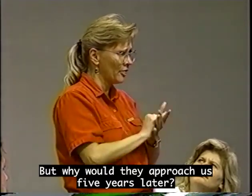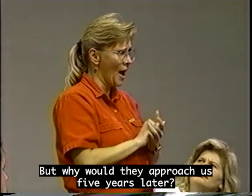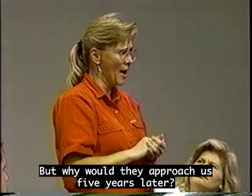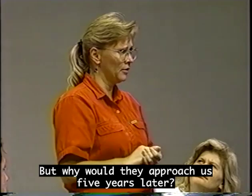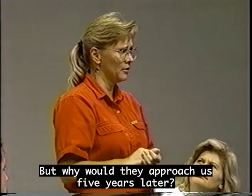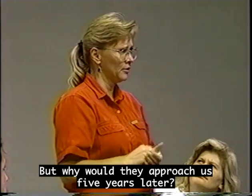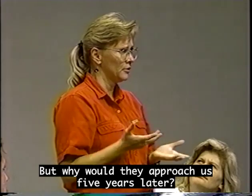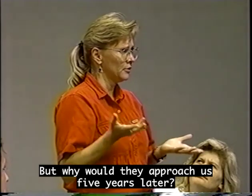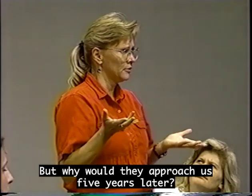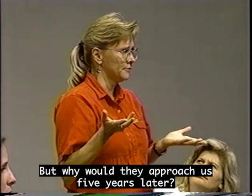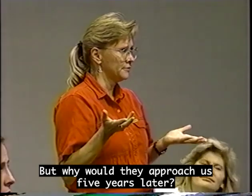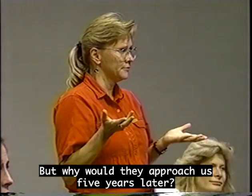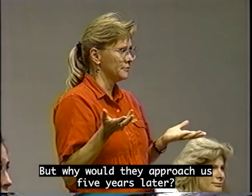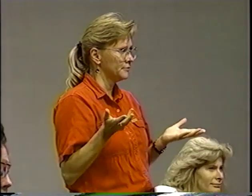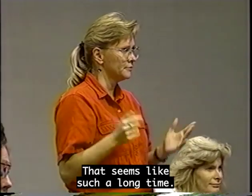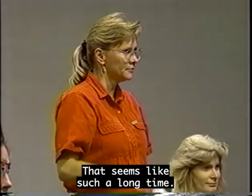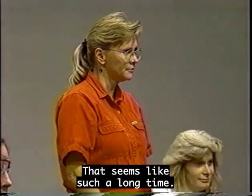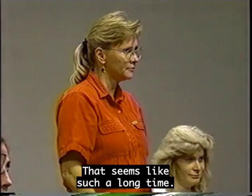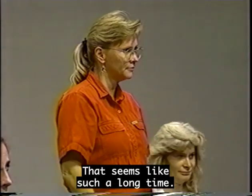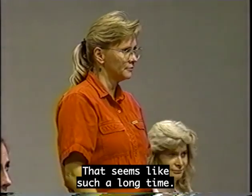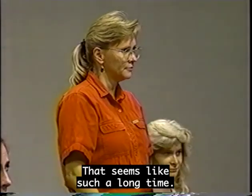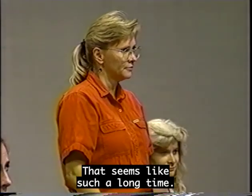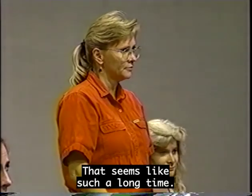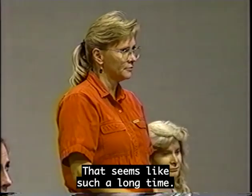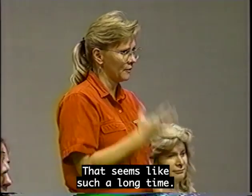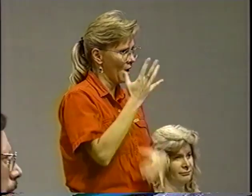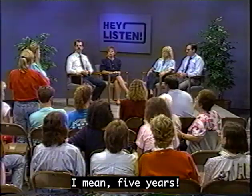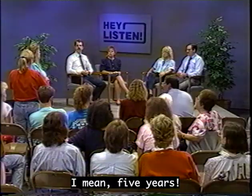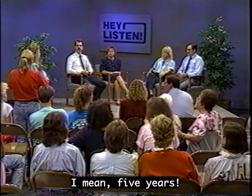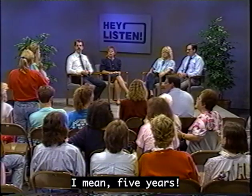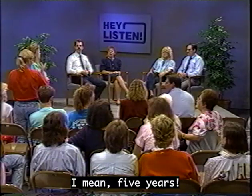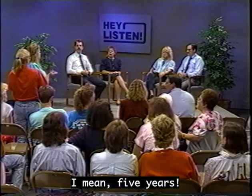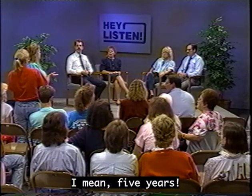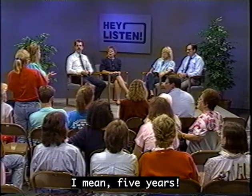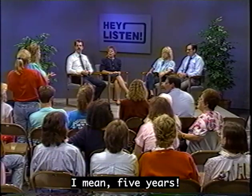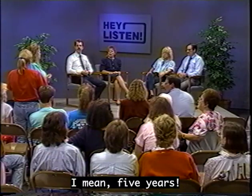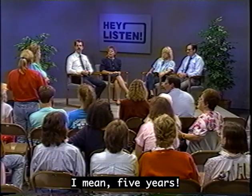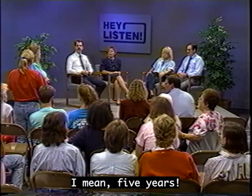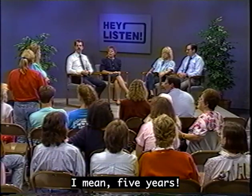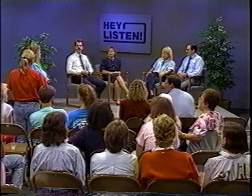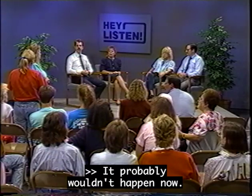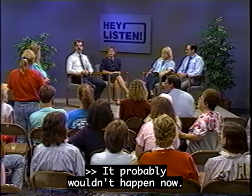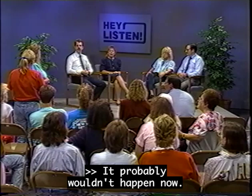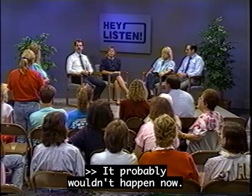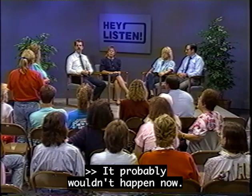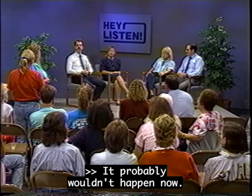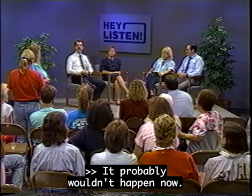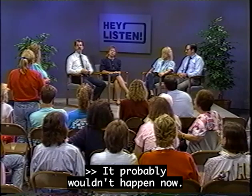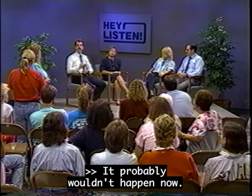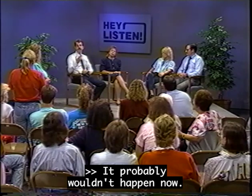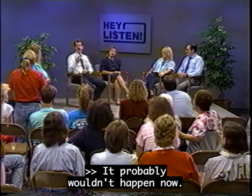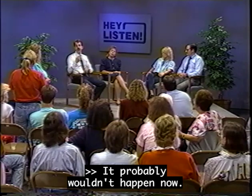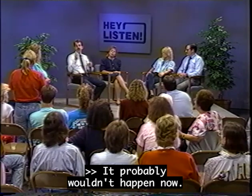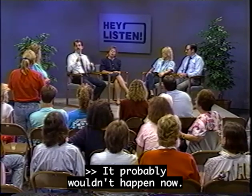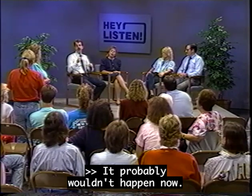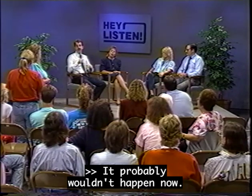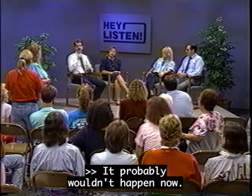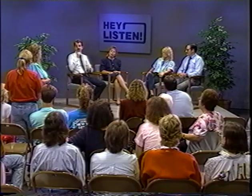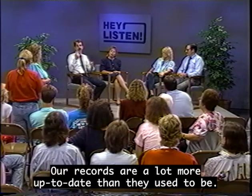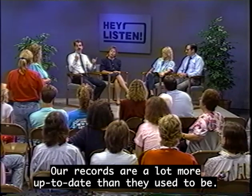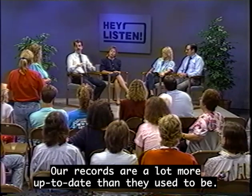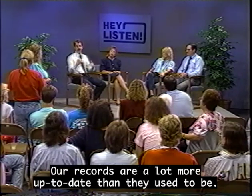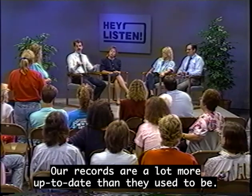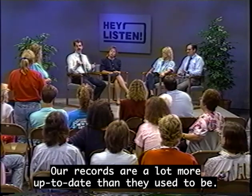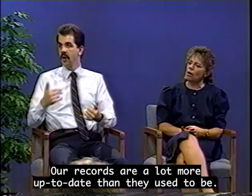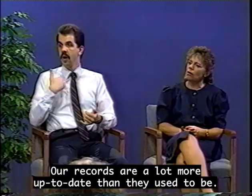But why would they approach us 5 years later? That seems like such a long time. I mean, 5 years. It probably wouldn't happen now.